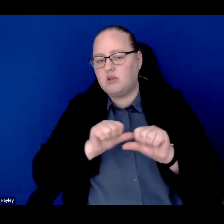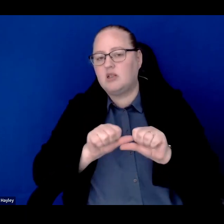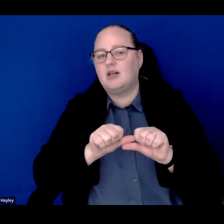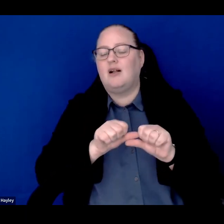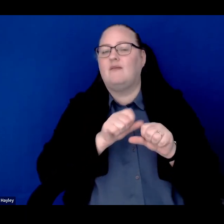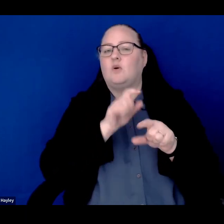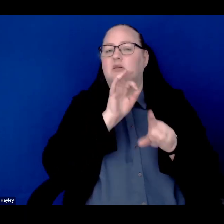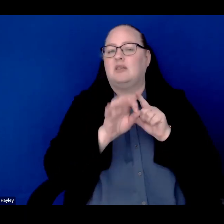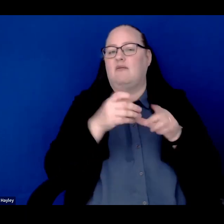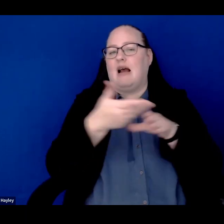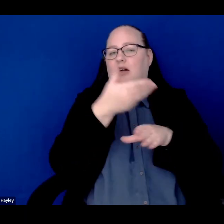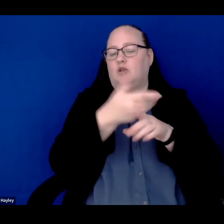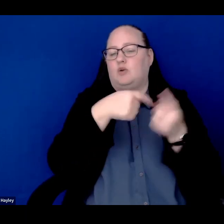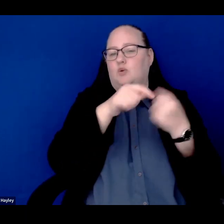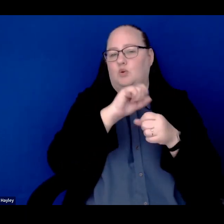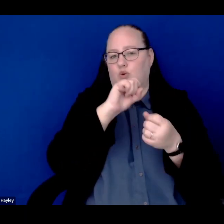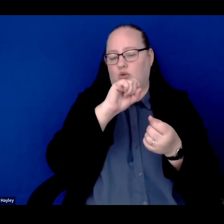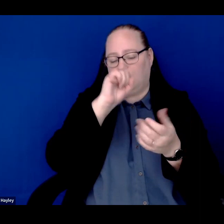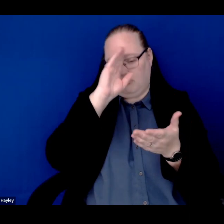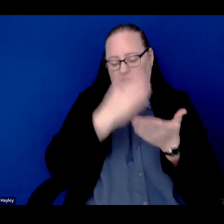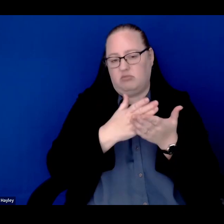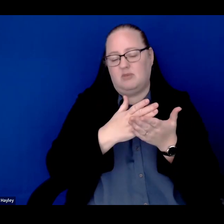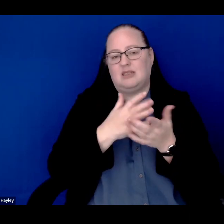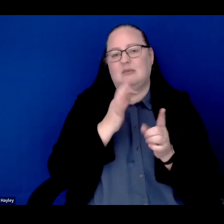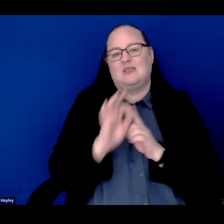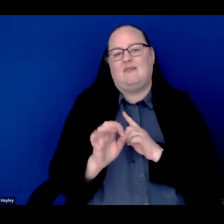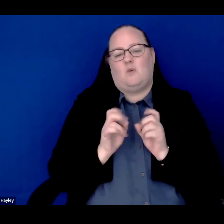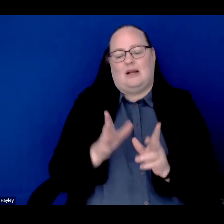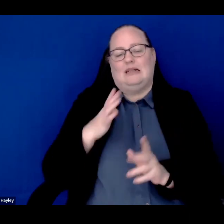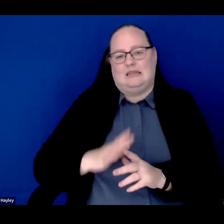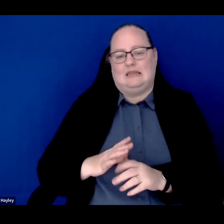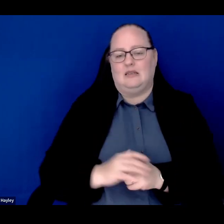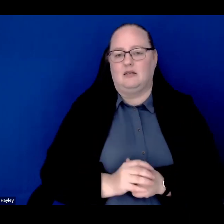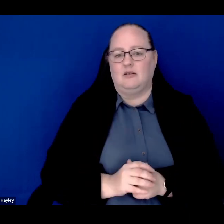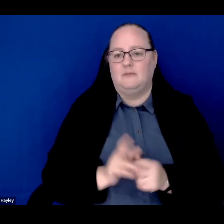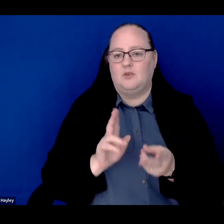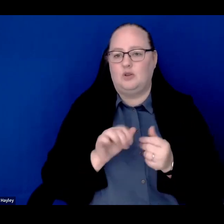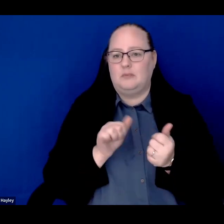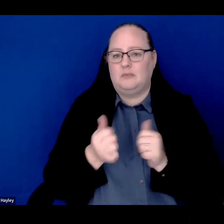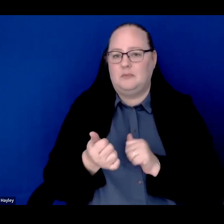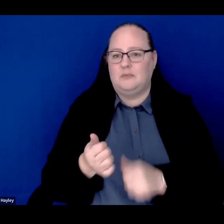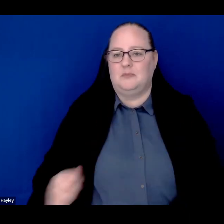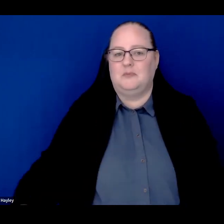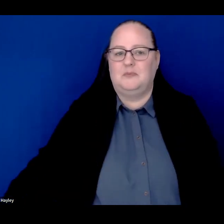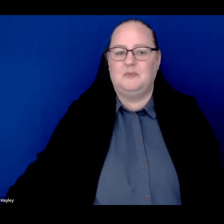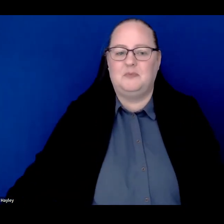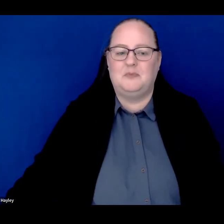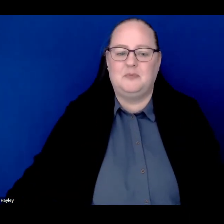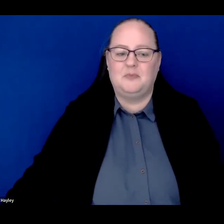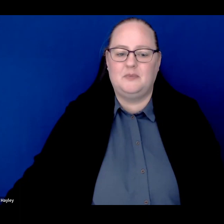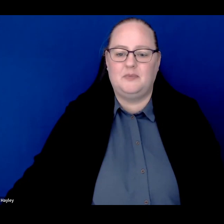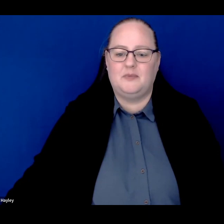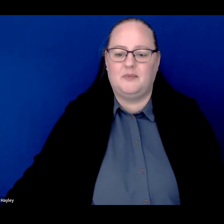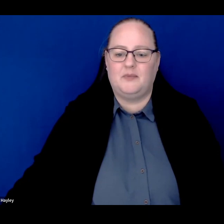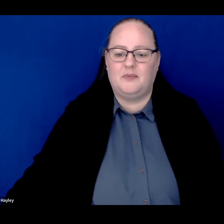necessary. And I think there's very much, at least in my experience, there's very much an alignment in terms of the ideas